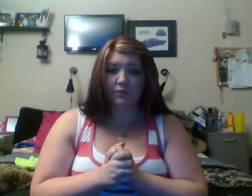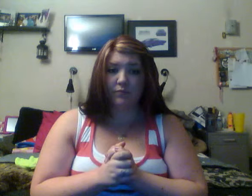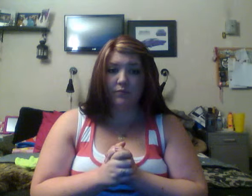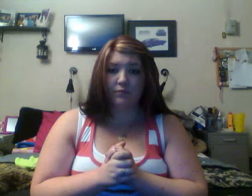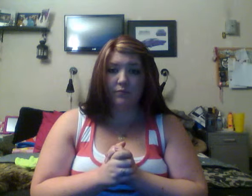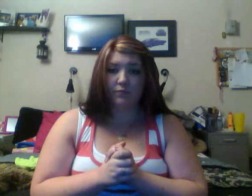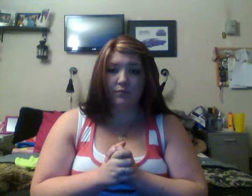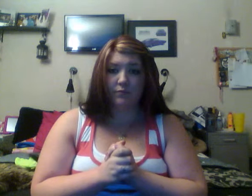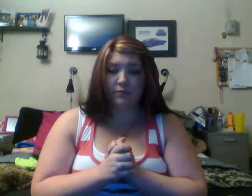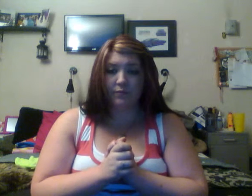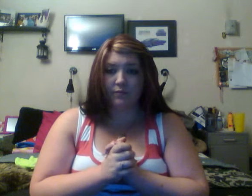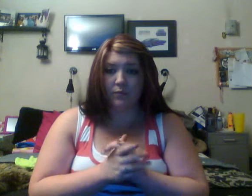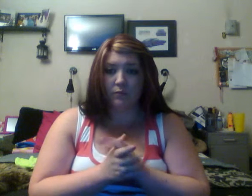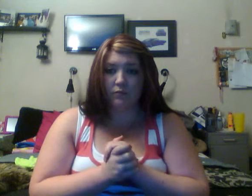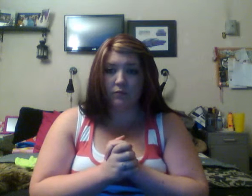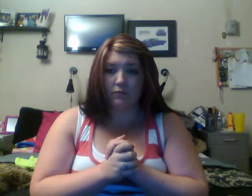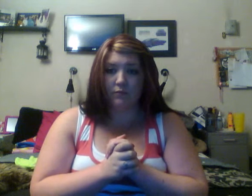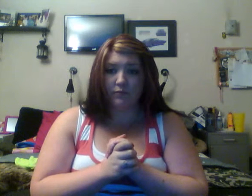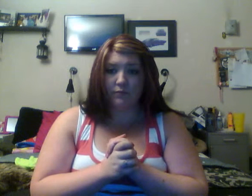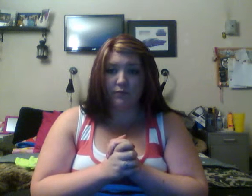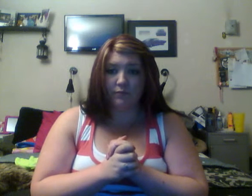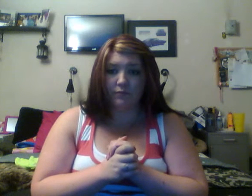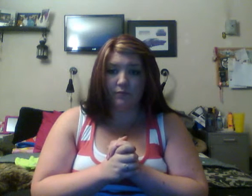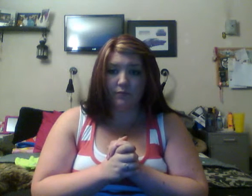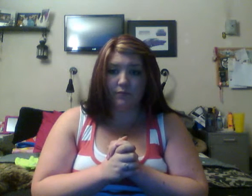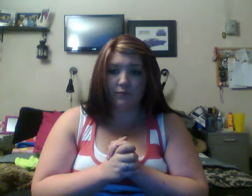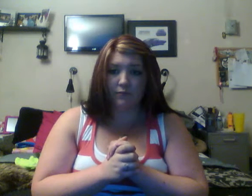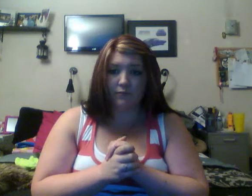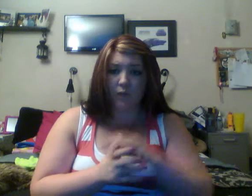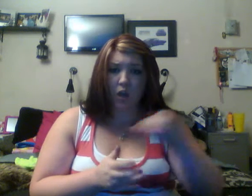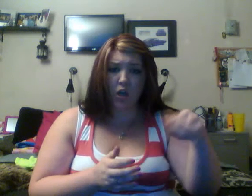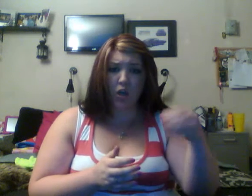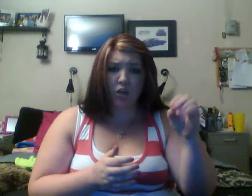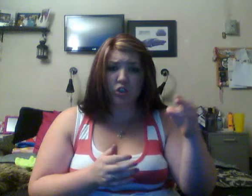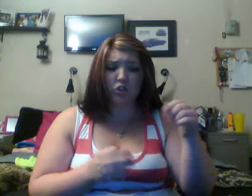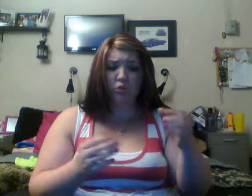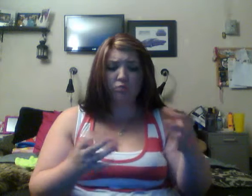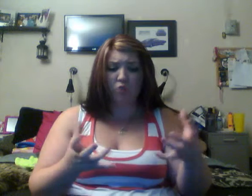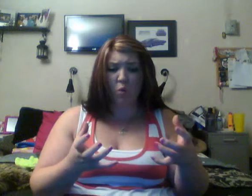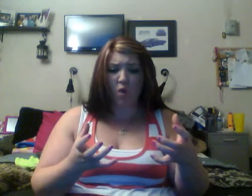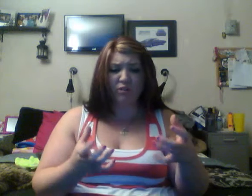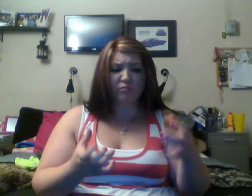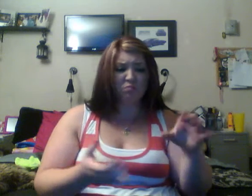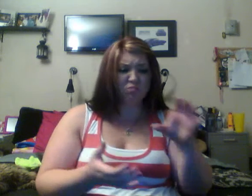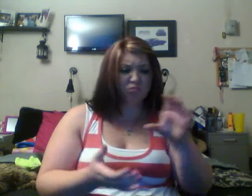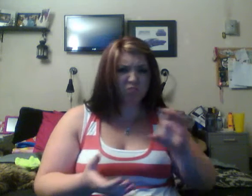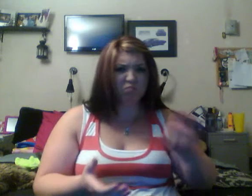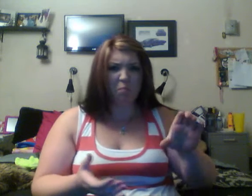union. Then you could get married and raise a good family. And that's what John Shakespeare was after. So he moved into Stratford. He took a look